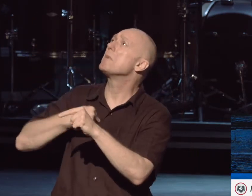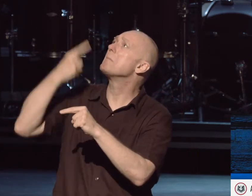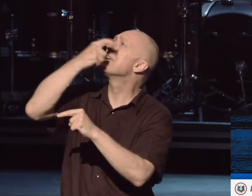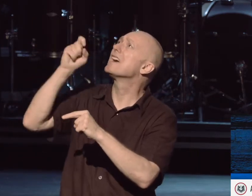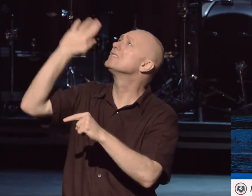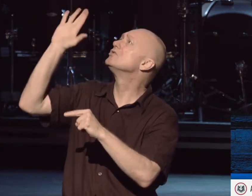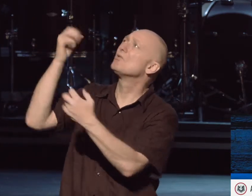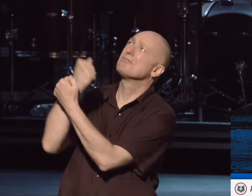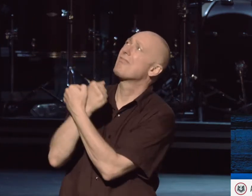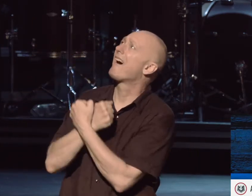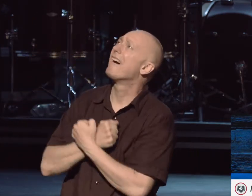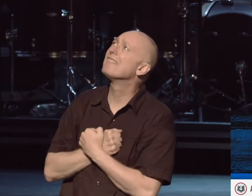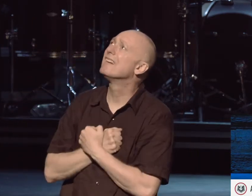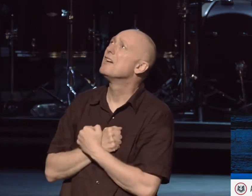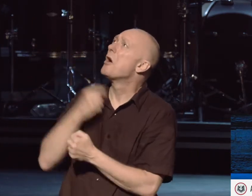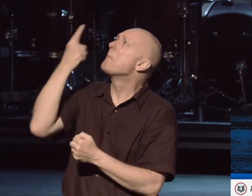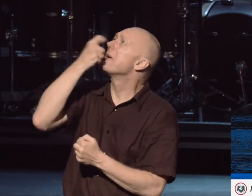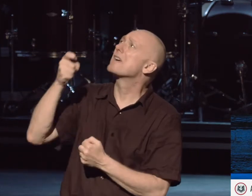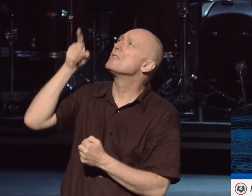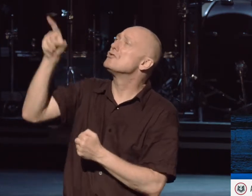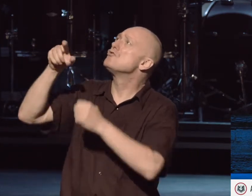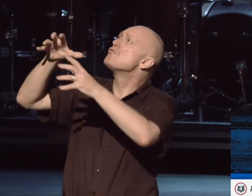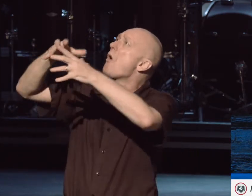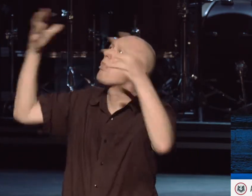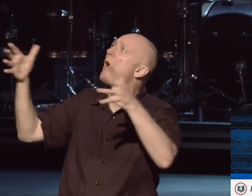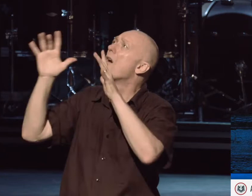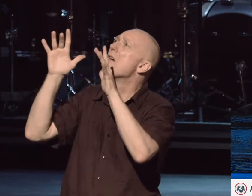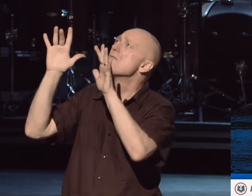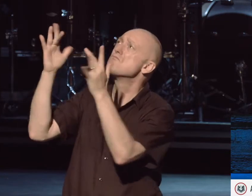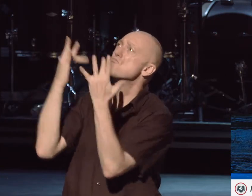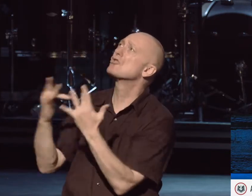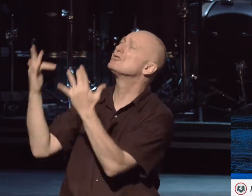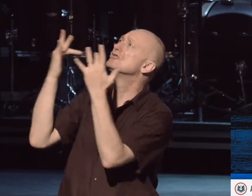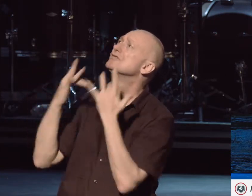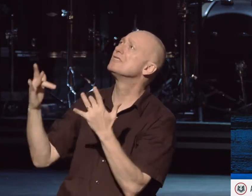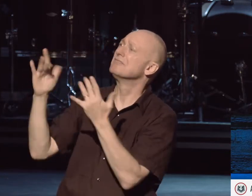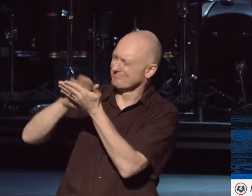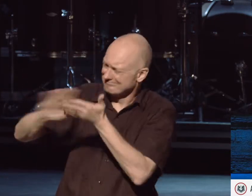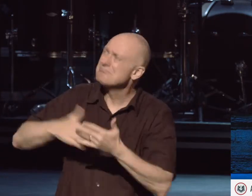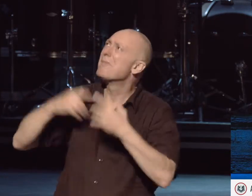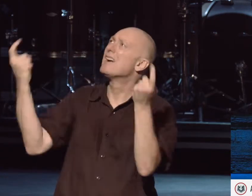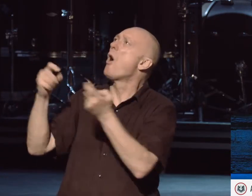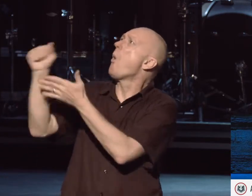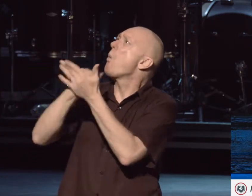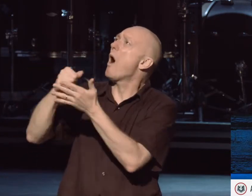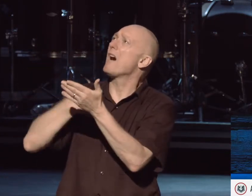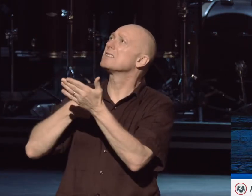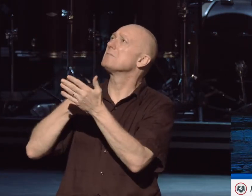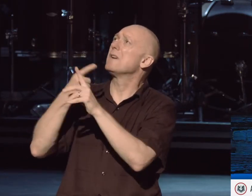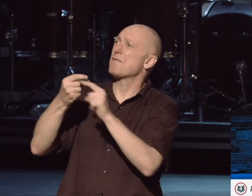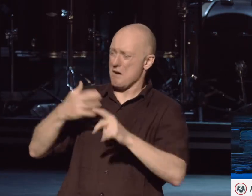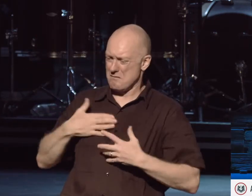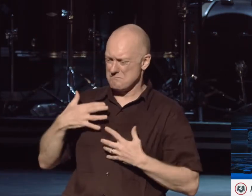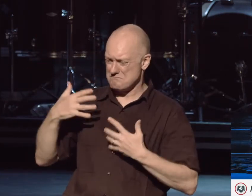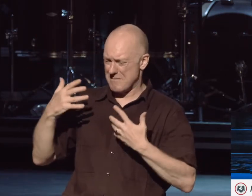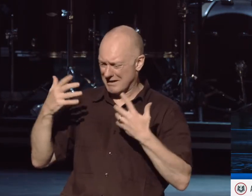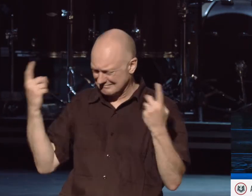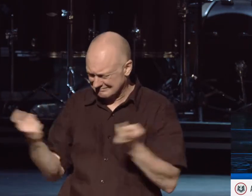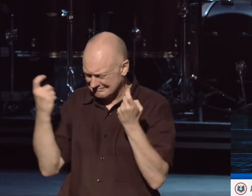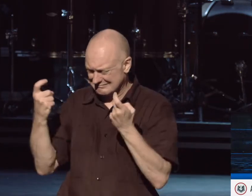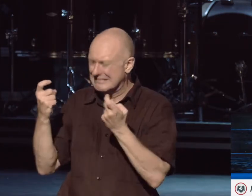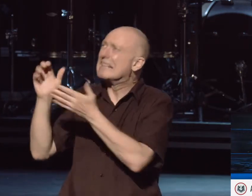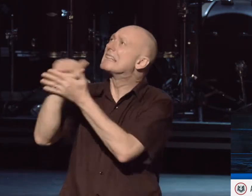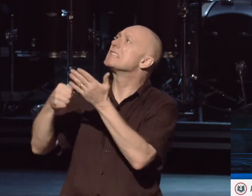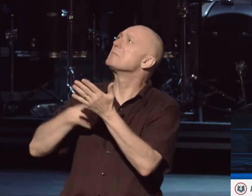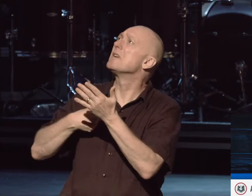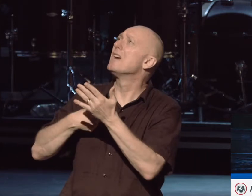to your steadfast love. According to your abundant mercy, blot out my transgressions. Wash me thoroughly from my iniquity and cleanse me